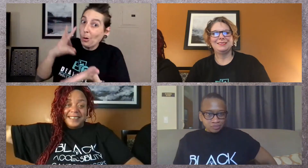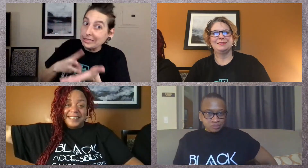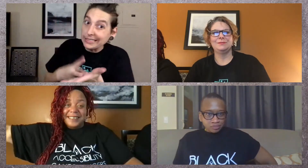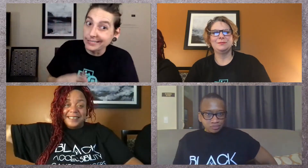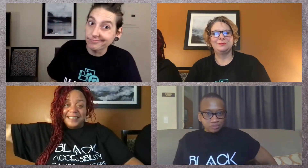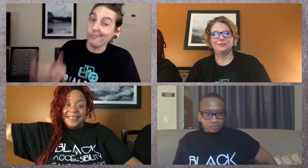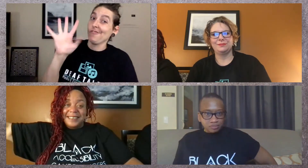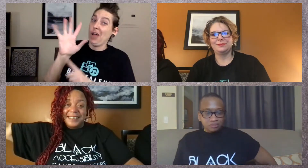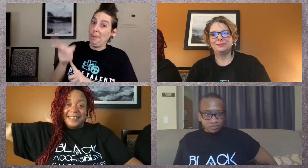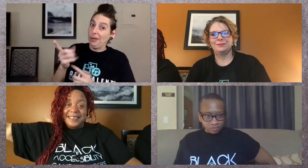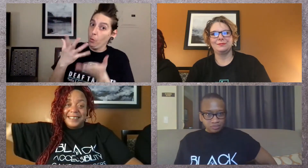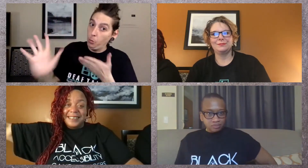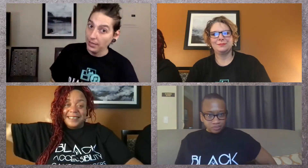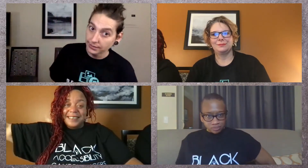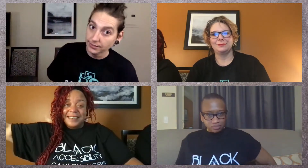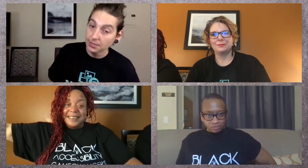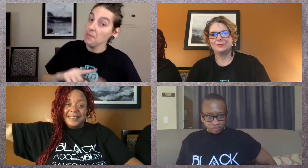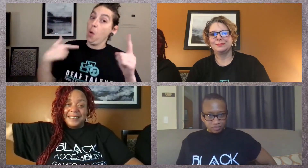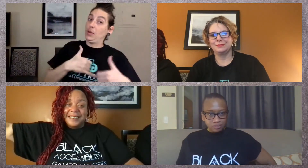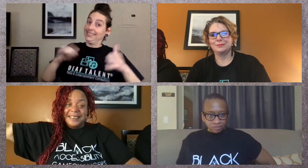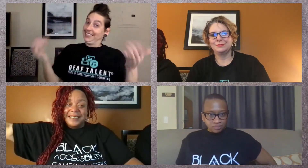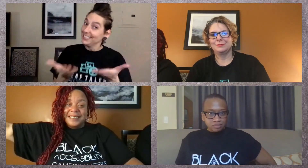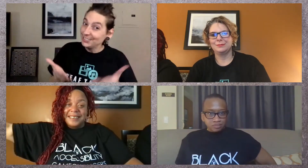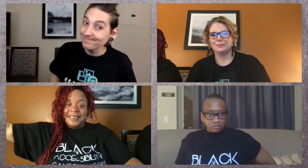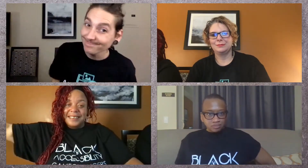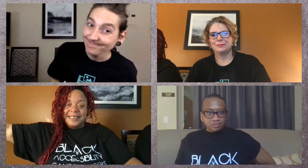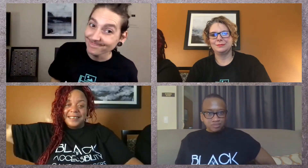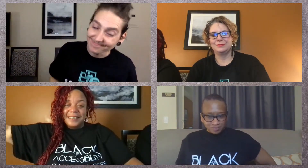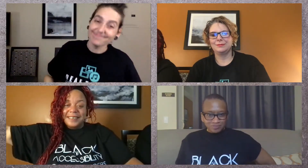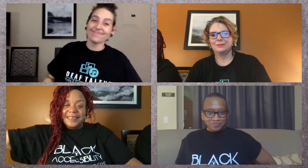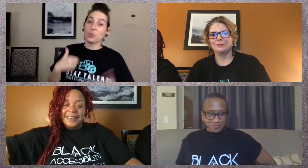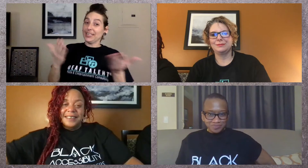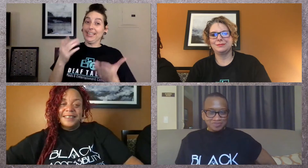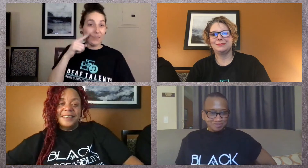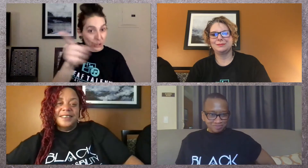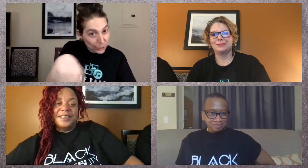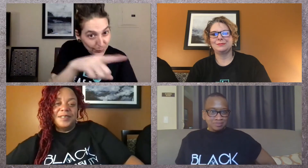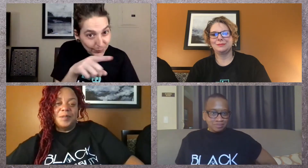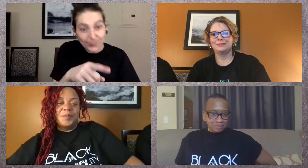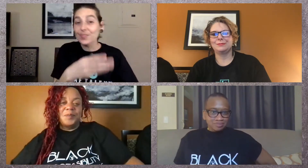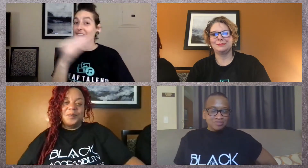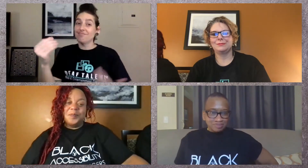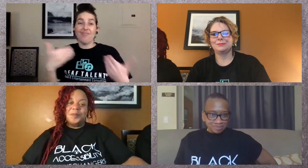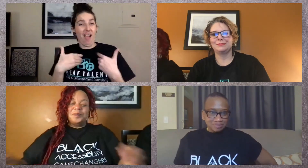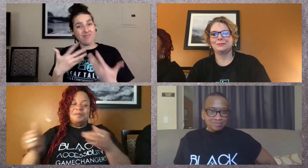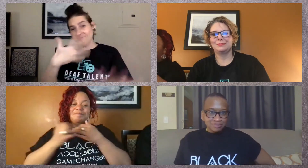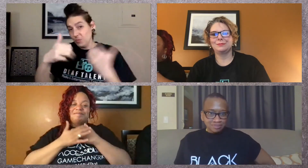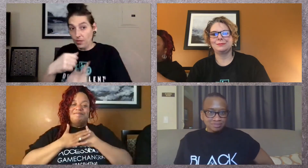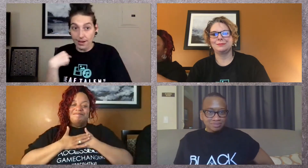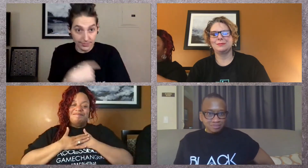today. But you already witnessed that. But we're still here.